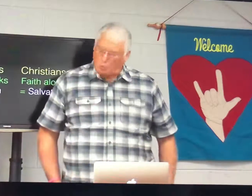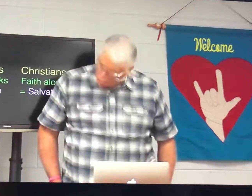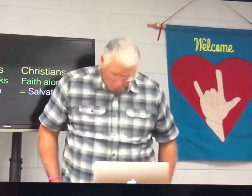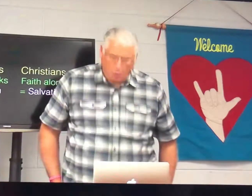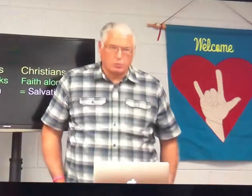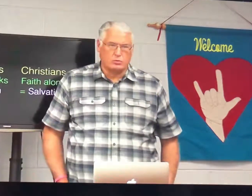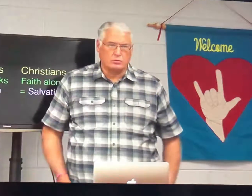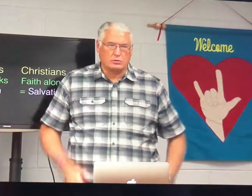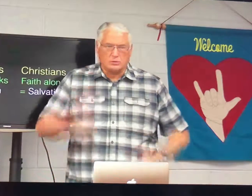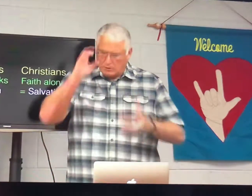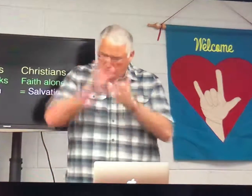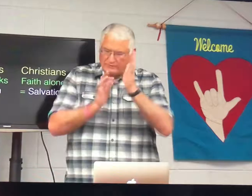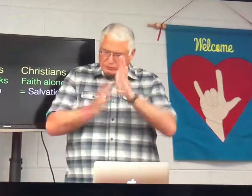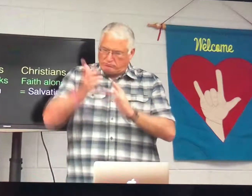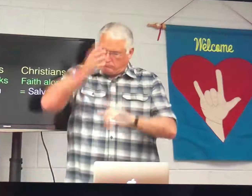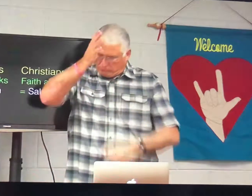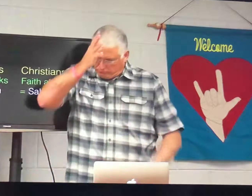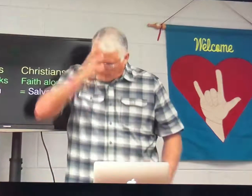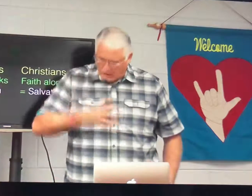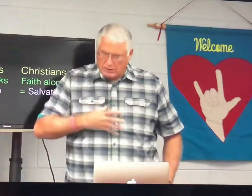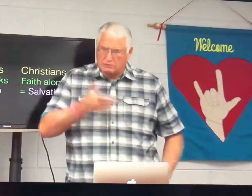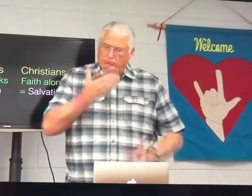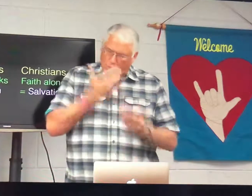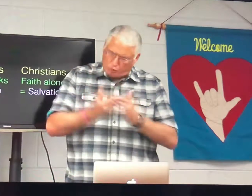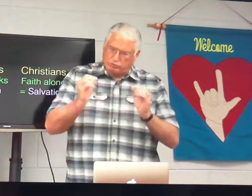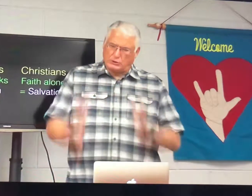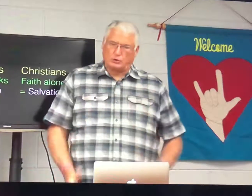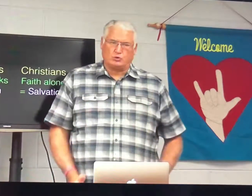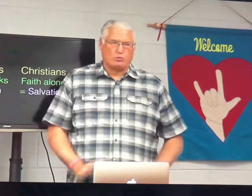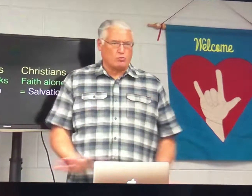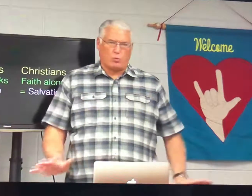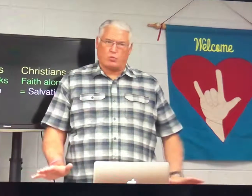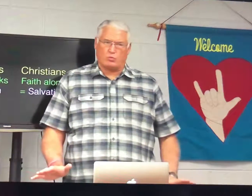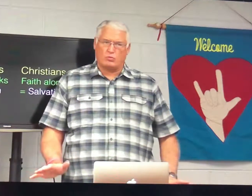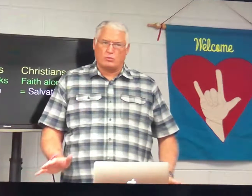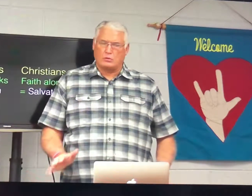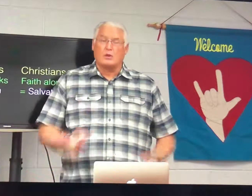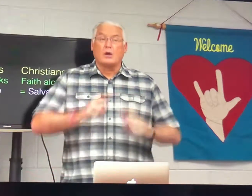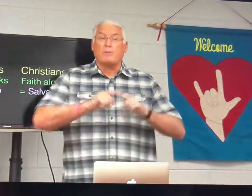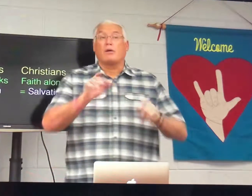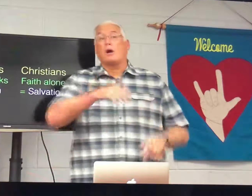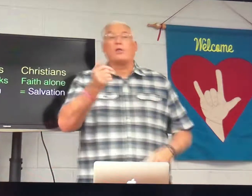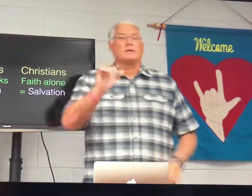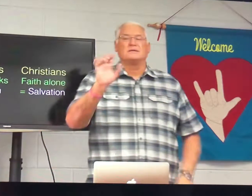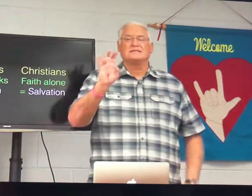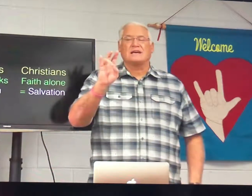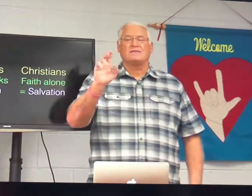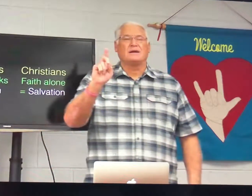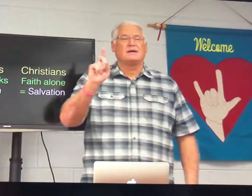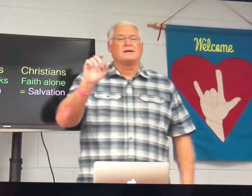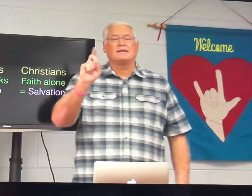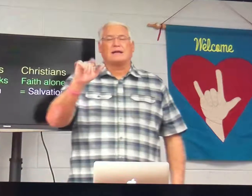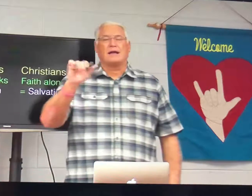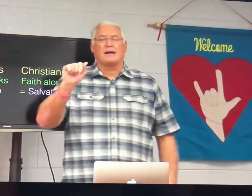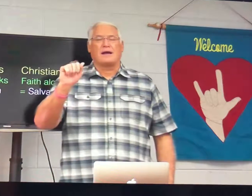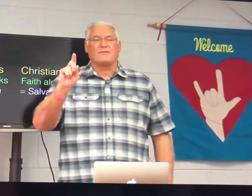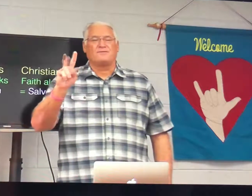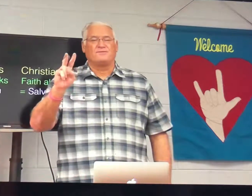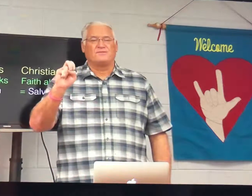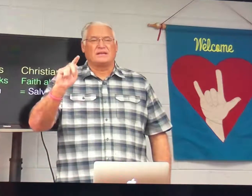left field tonight. C.J. Cron will then clean up. The DH is Ji-Man Choi. Joey Wendell at second base,